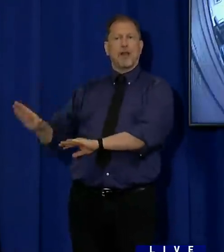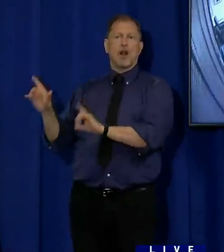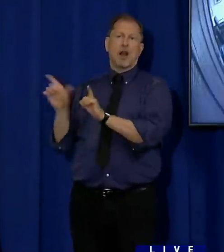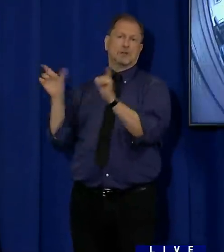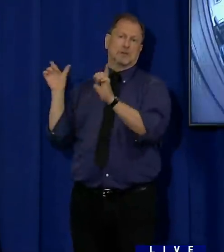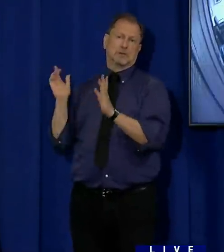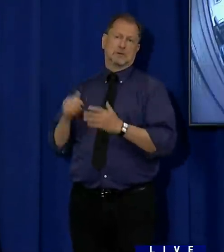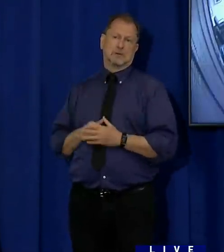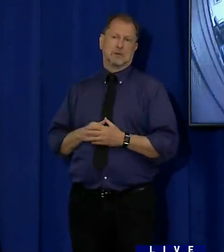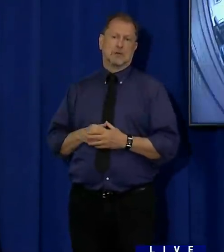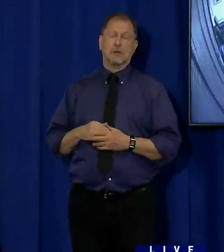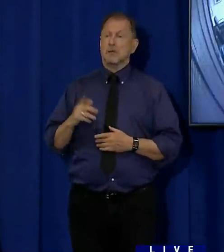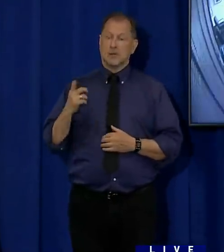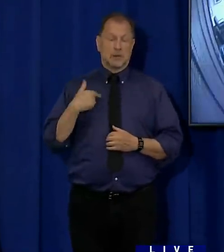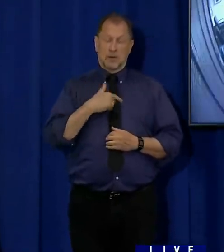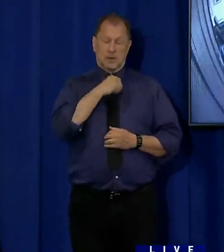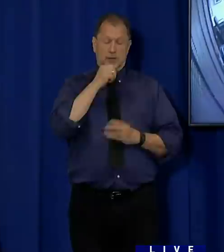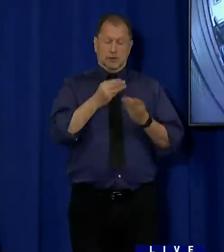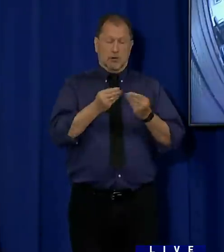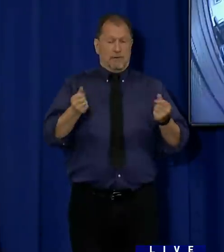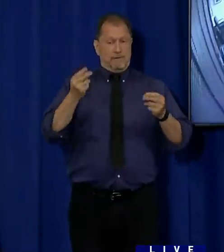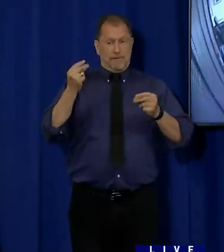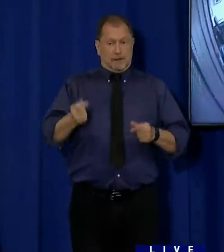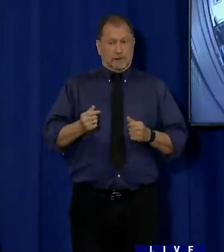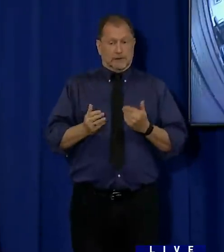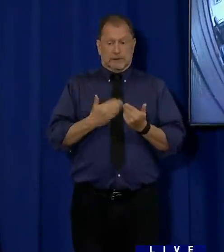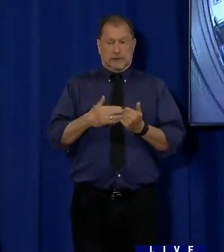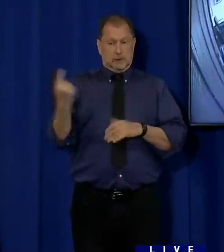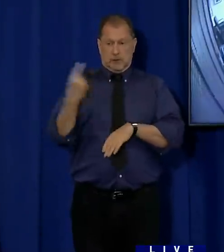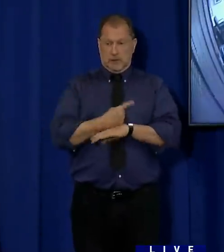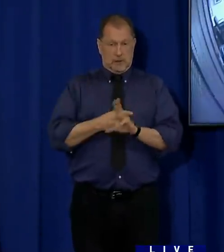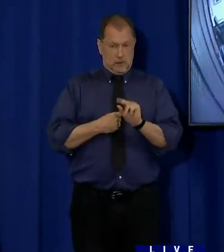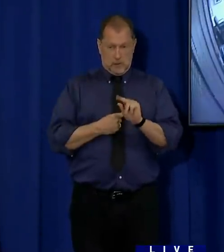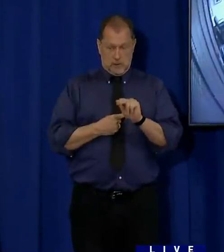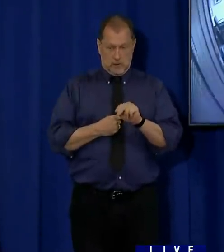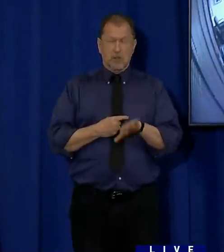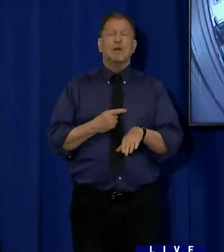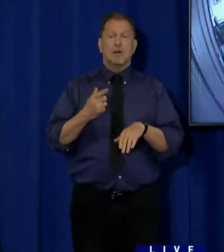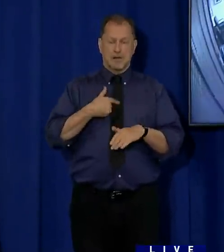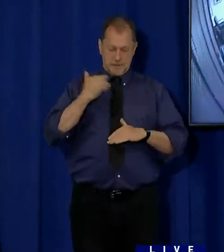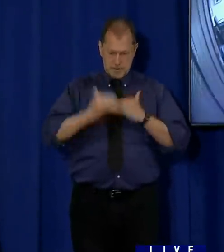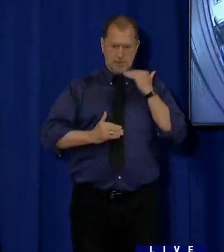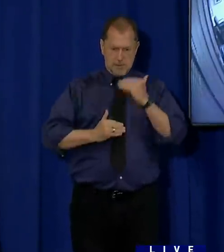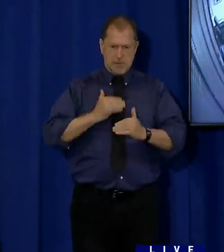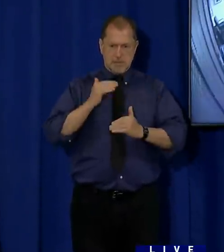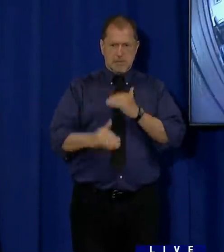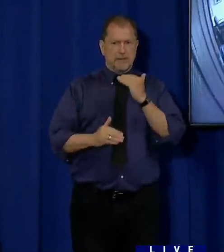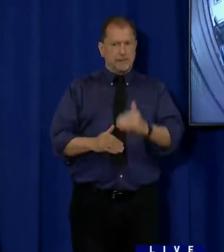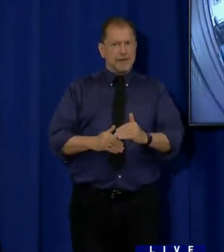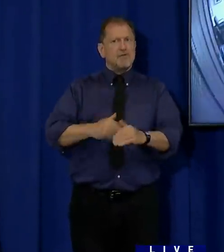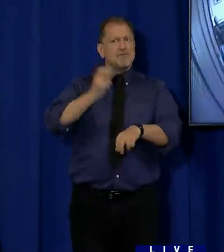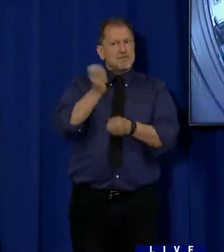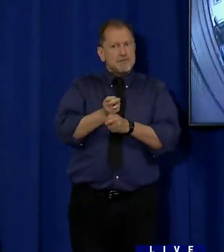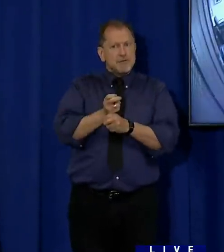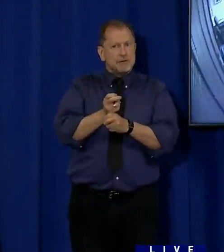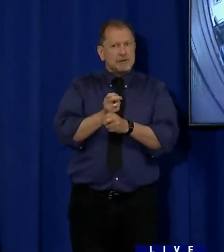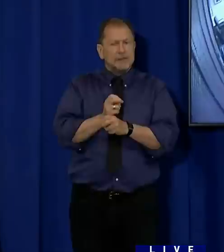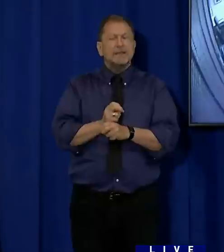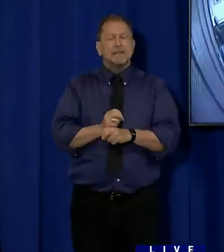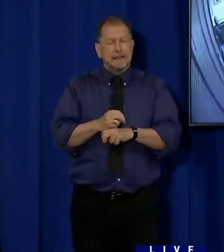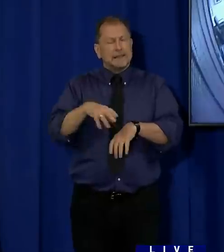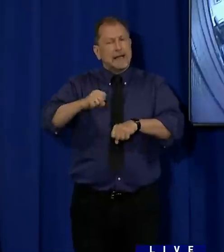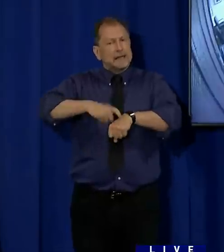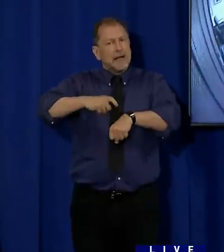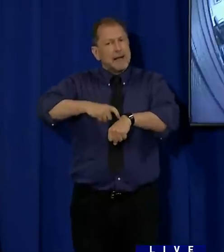We have a long road and a hard road ahead. And none of these things is going to happen overnight. But